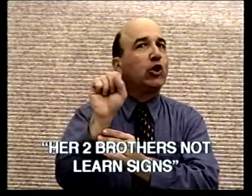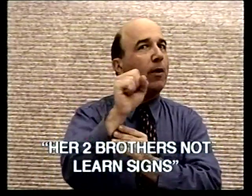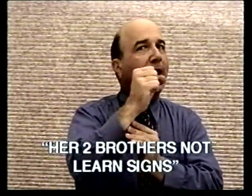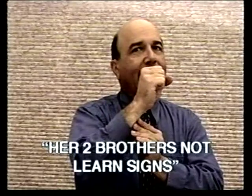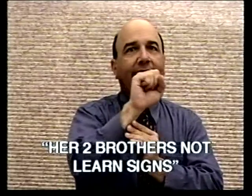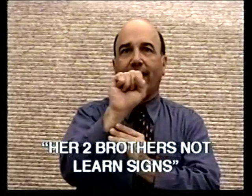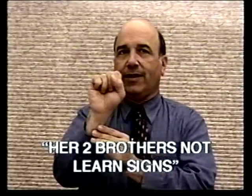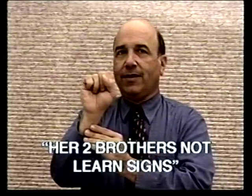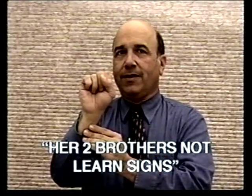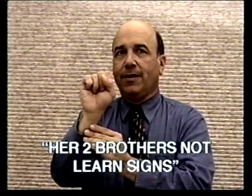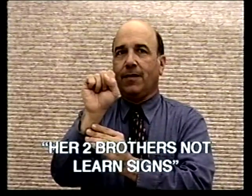shook my head.